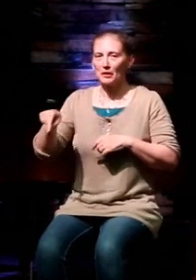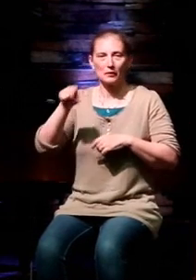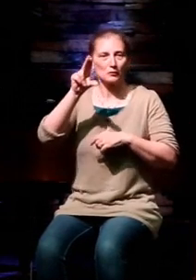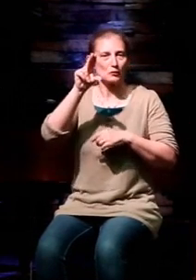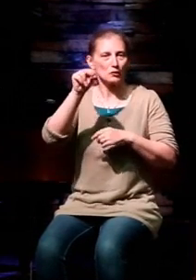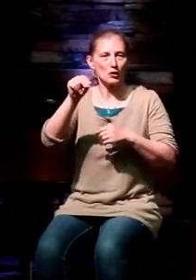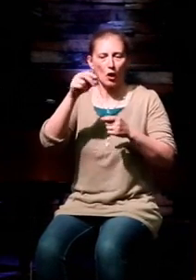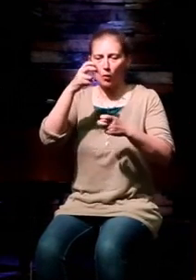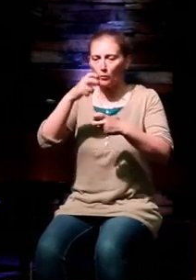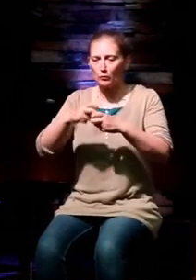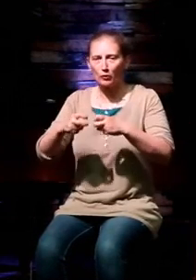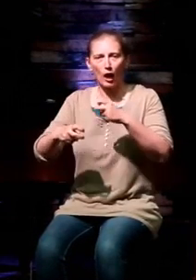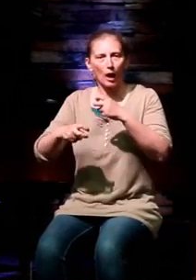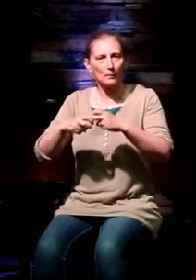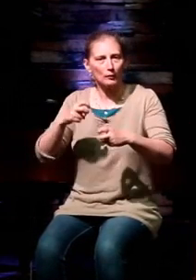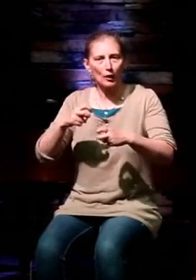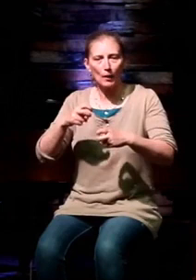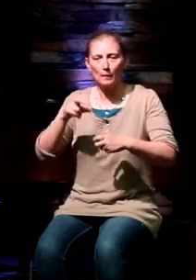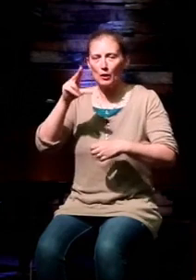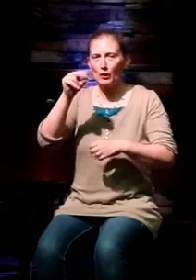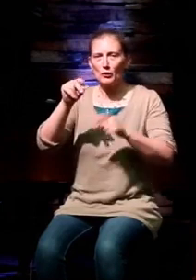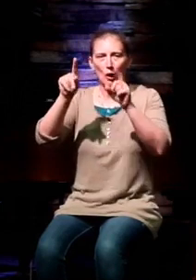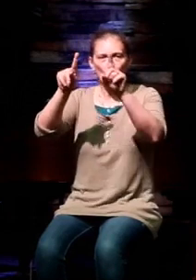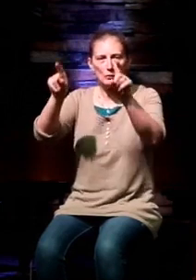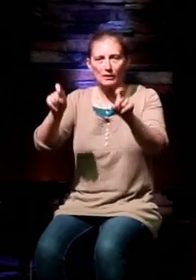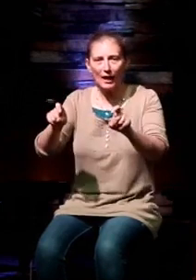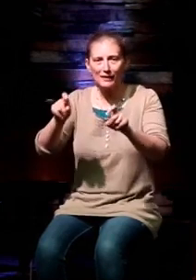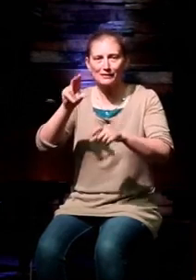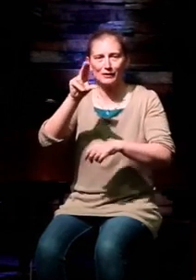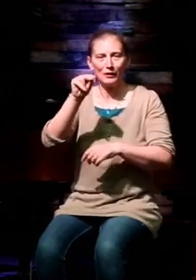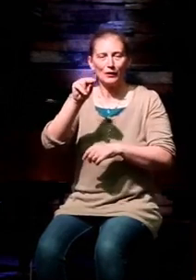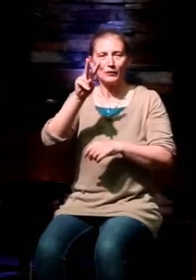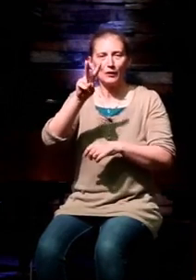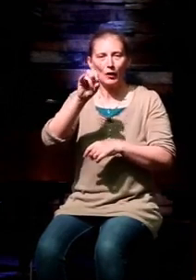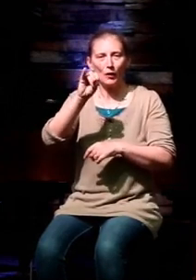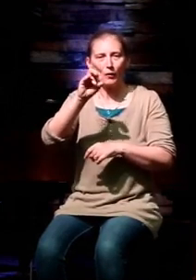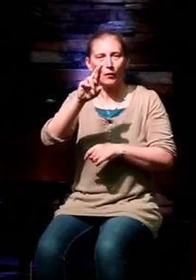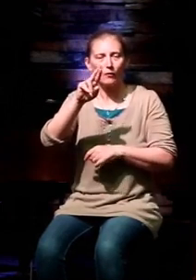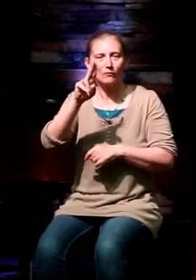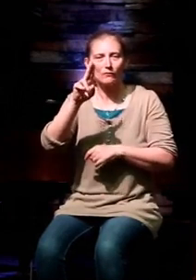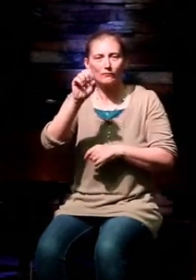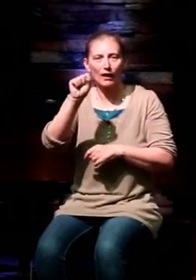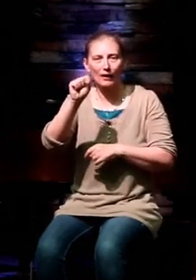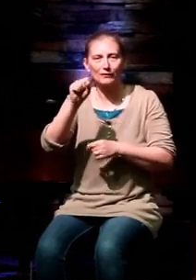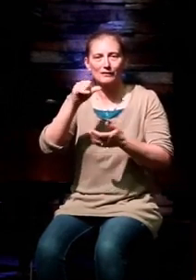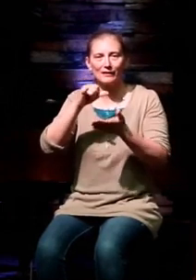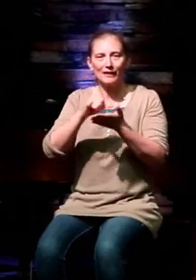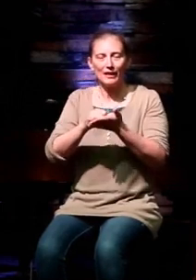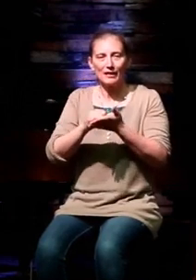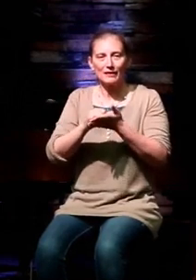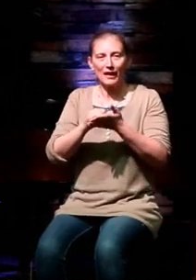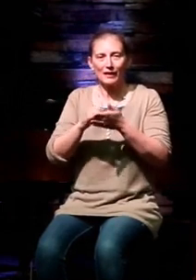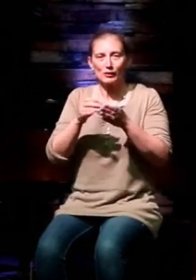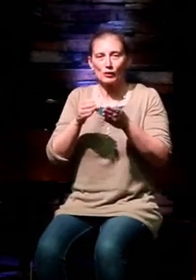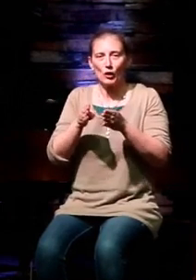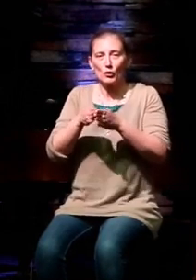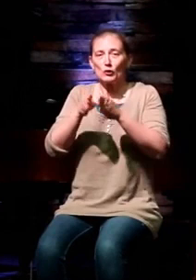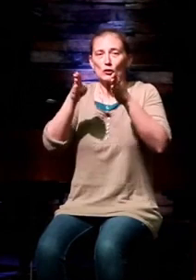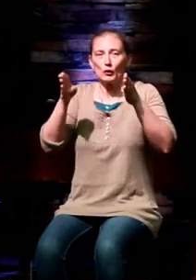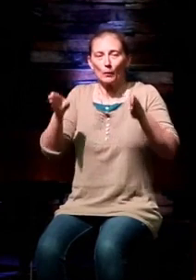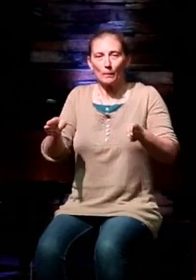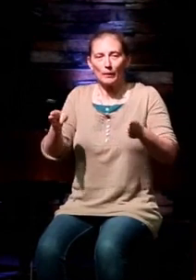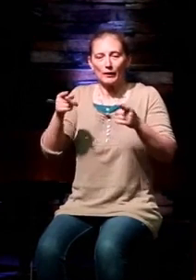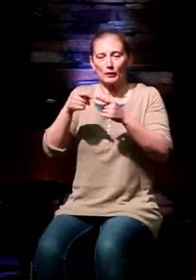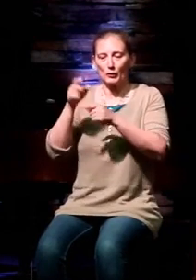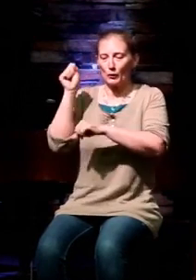struggle, there's no trial, there's no test, there's no virus, there's no nothing that is too big that it should ever defeat us, because we have the same